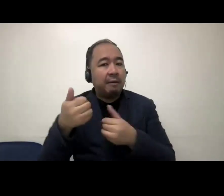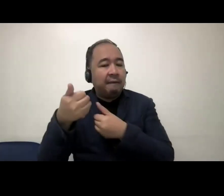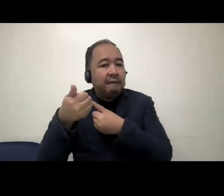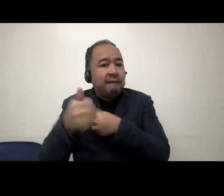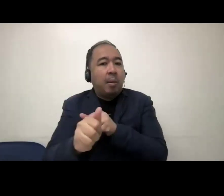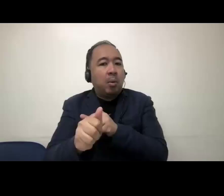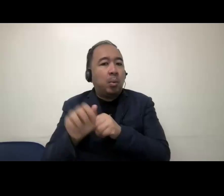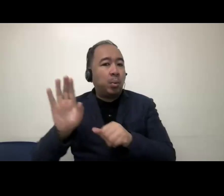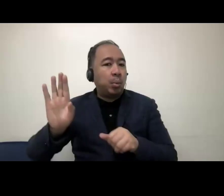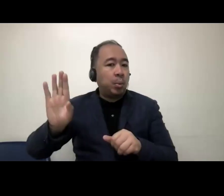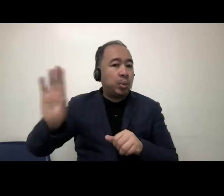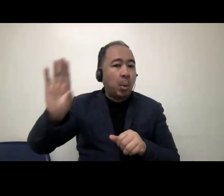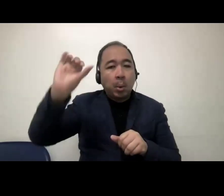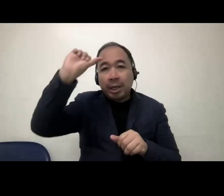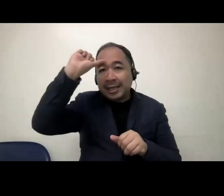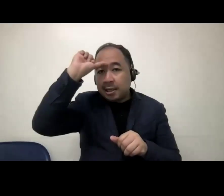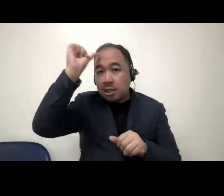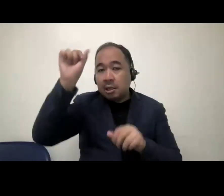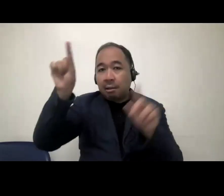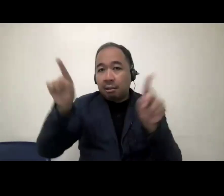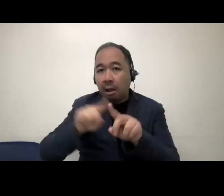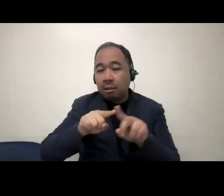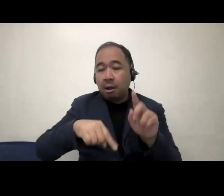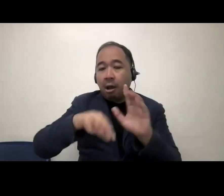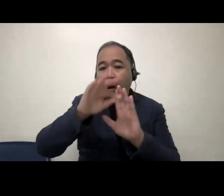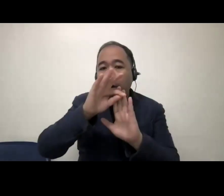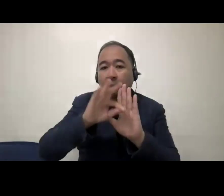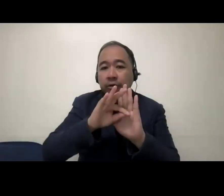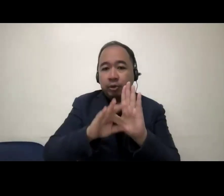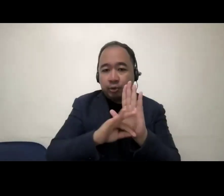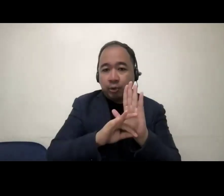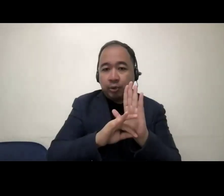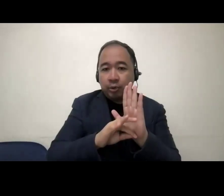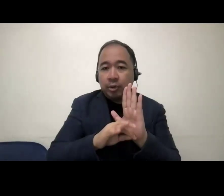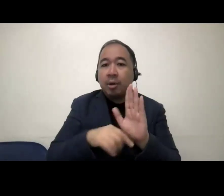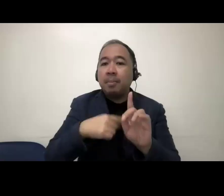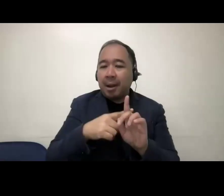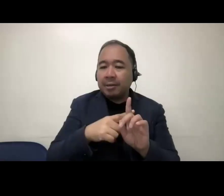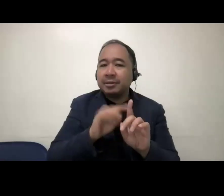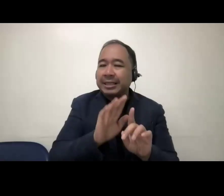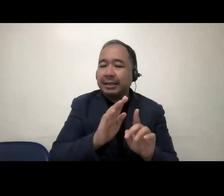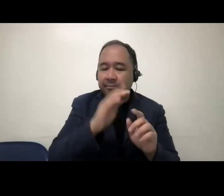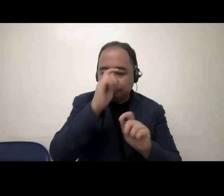law, the customary rights of the indigenous communities are primary. But in this case, we have found that that has not been the